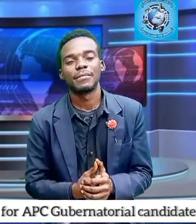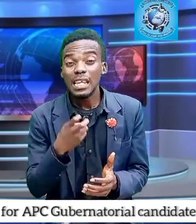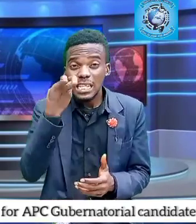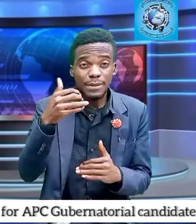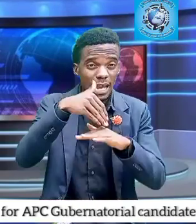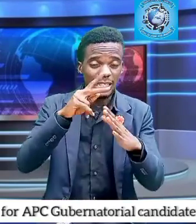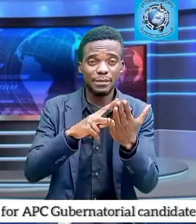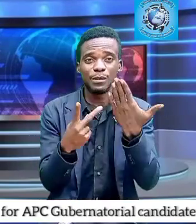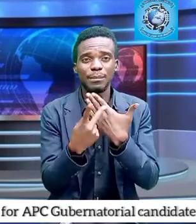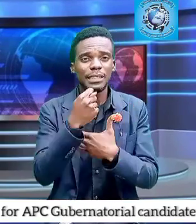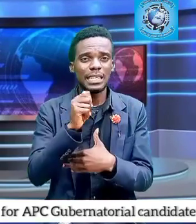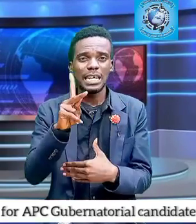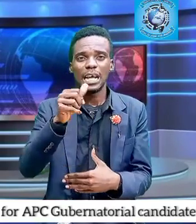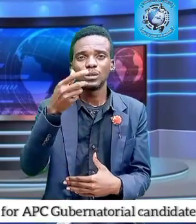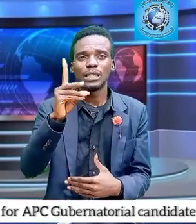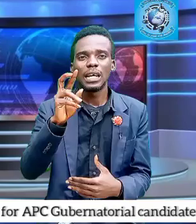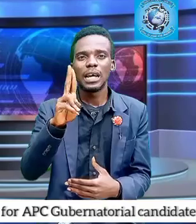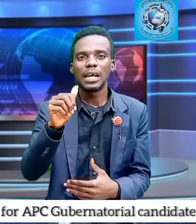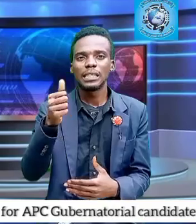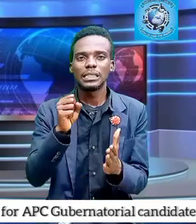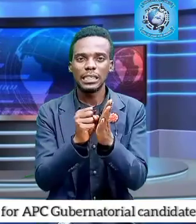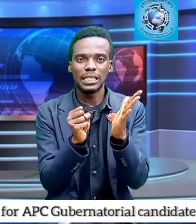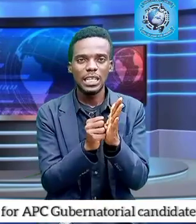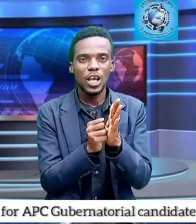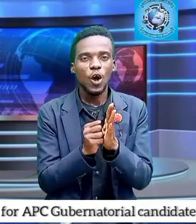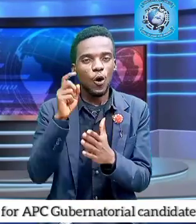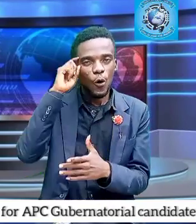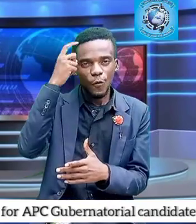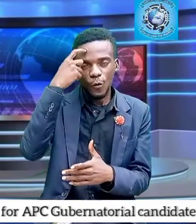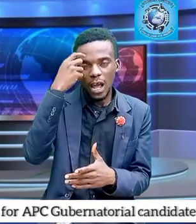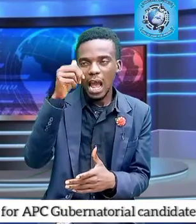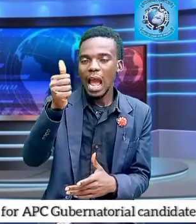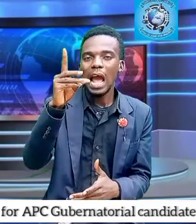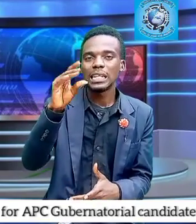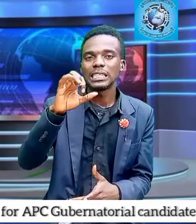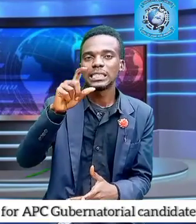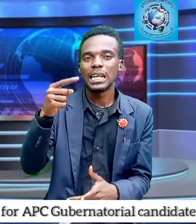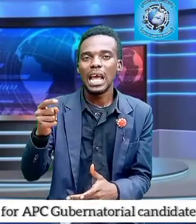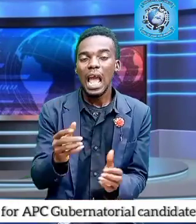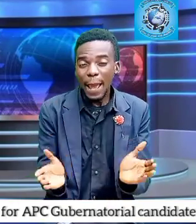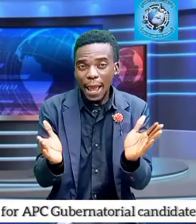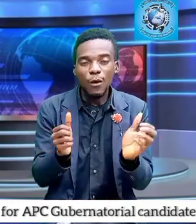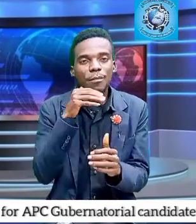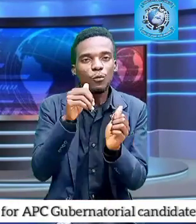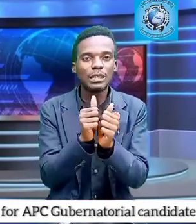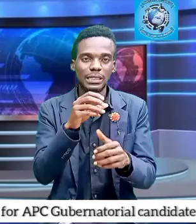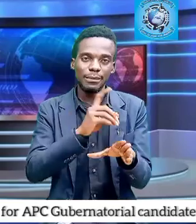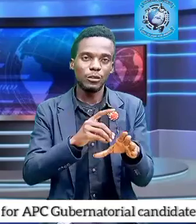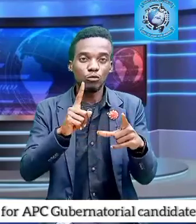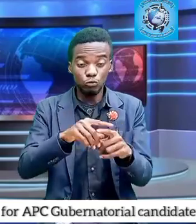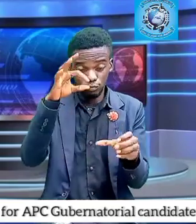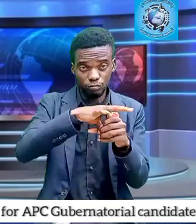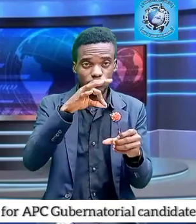Speaking at the event, the Kaduna State Deputy Governor, Dr. Hadiza, urged women with disabilities to elect credible leaders in